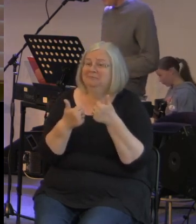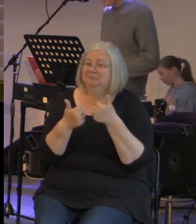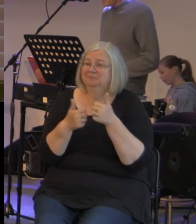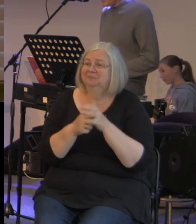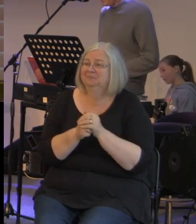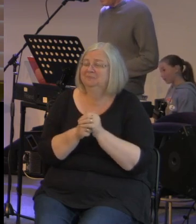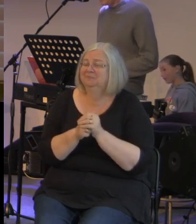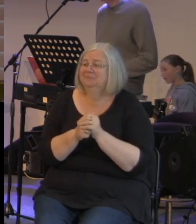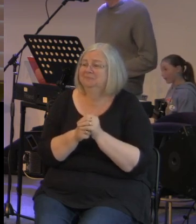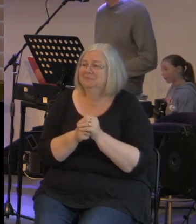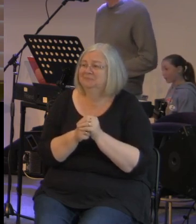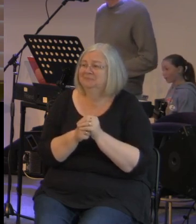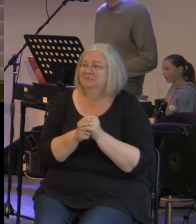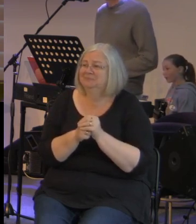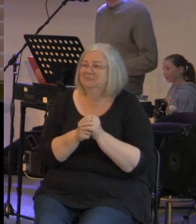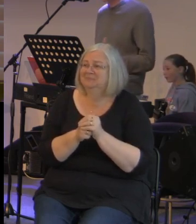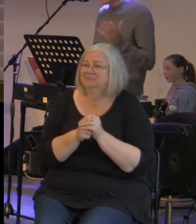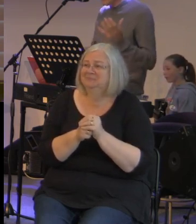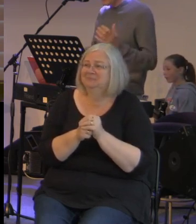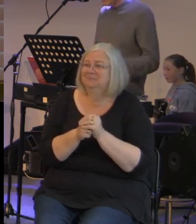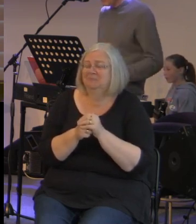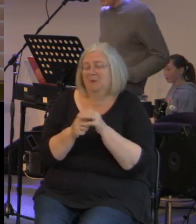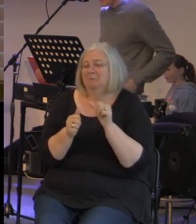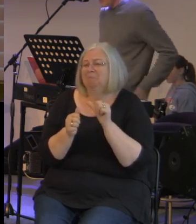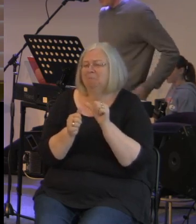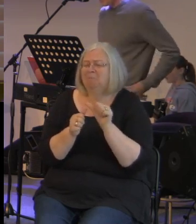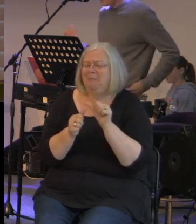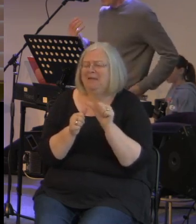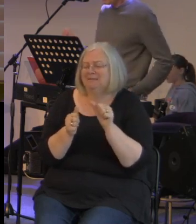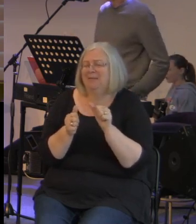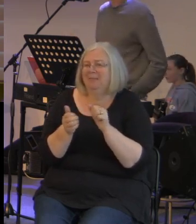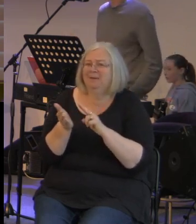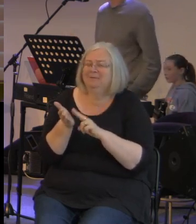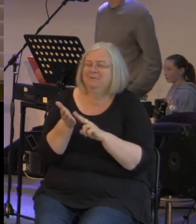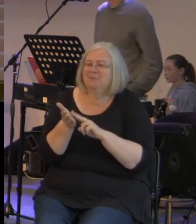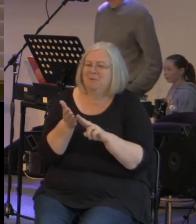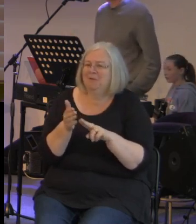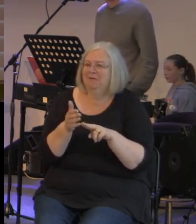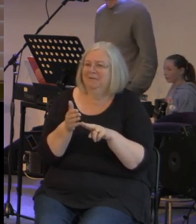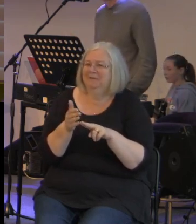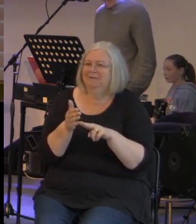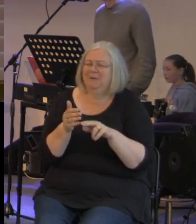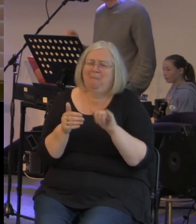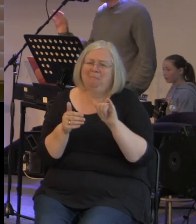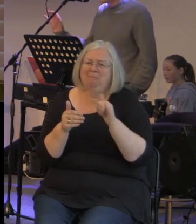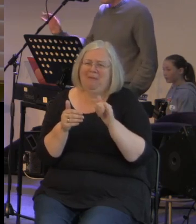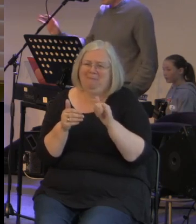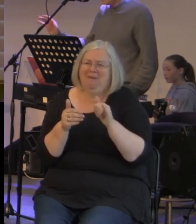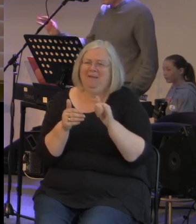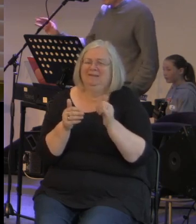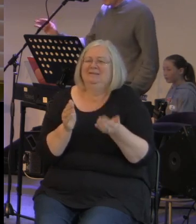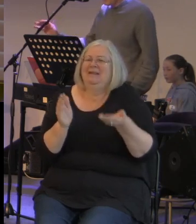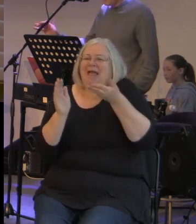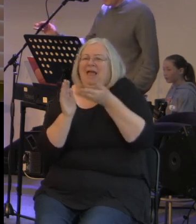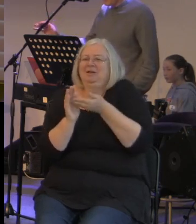usually, but you're looking even better than normal today. It's almost as if you'd taken an extra hour in bed or